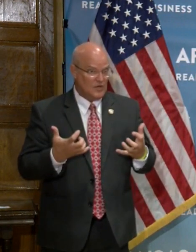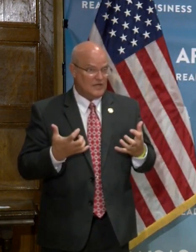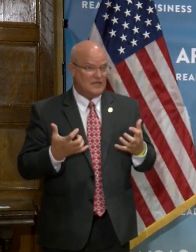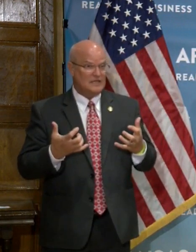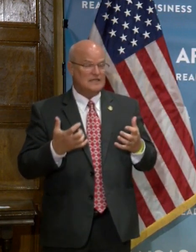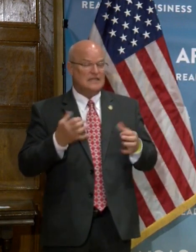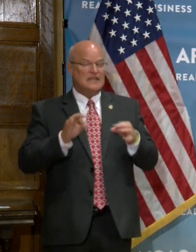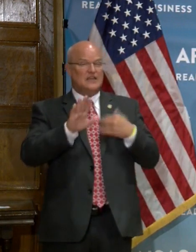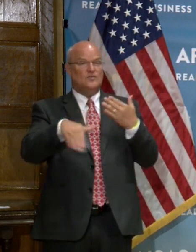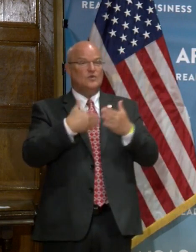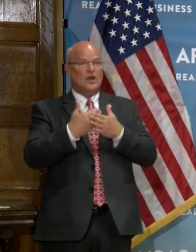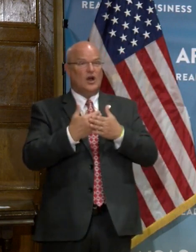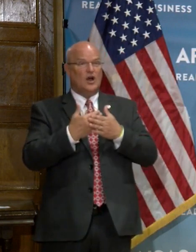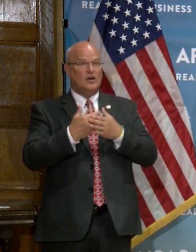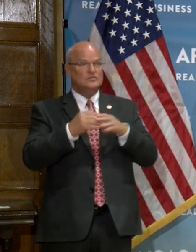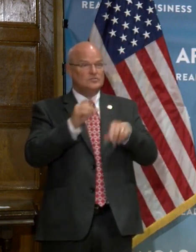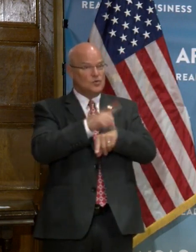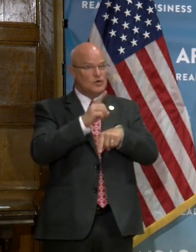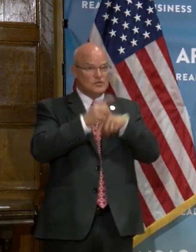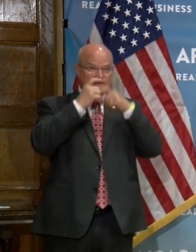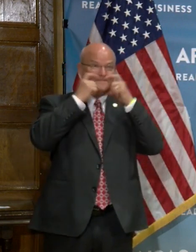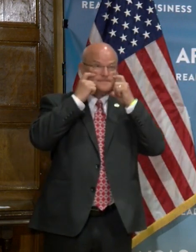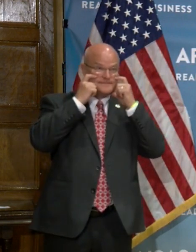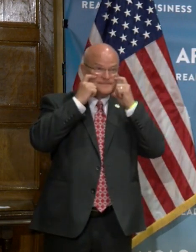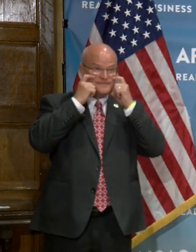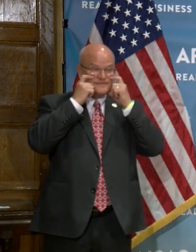if we all do our duty